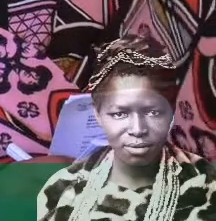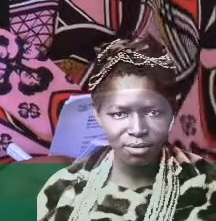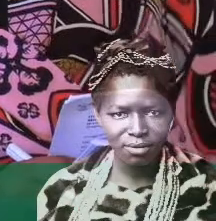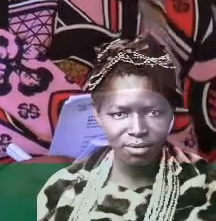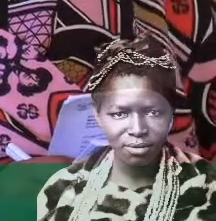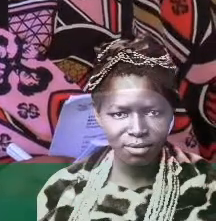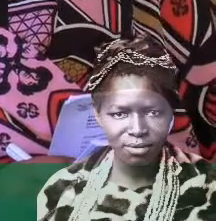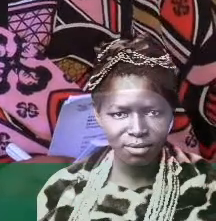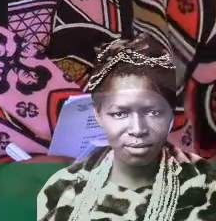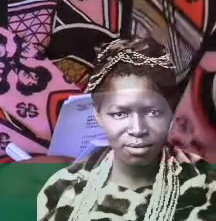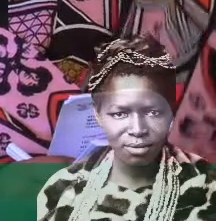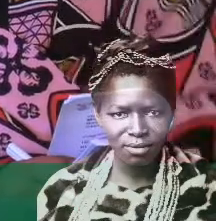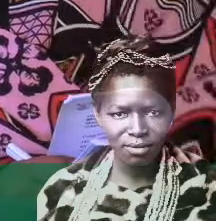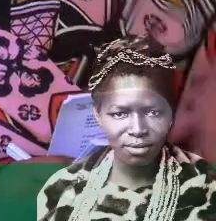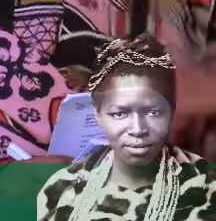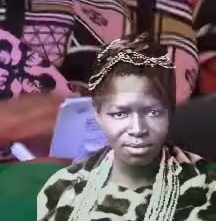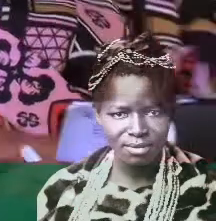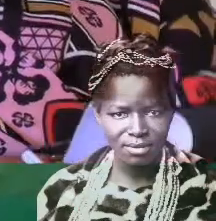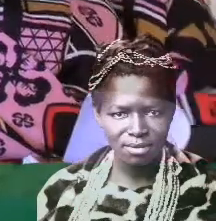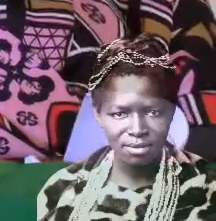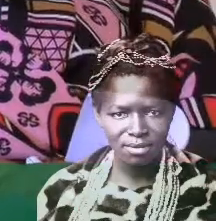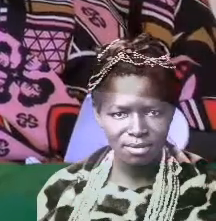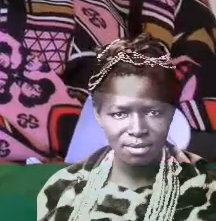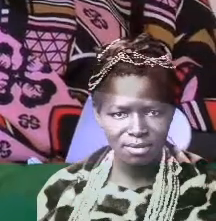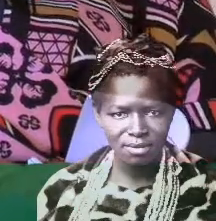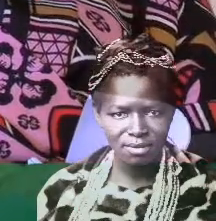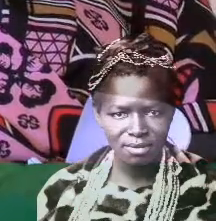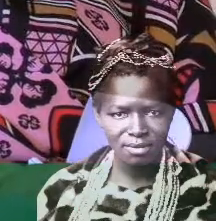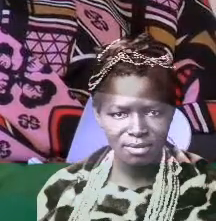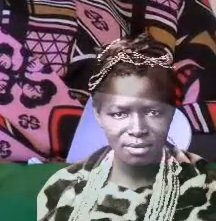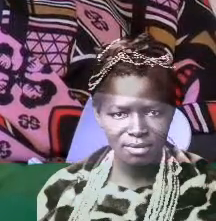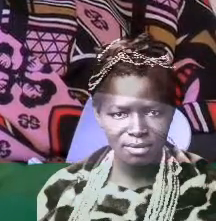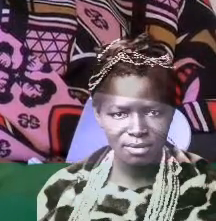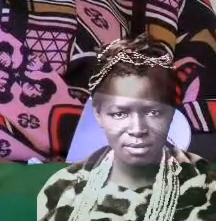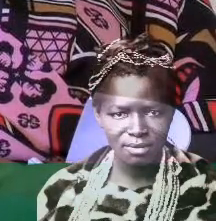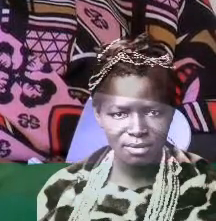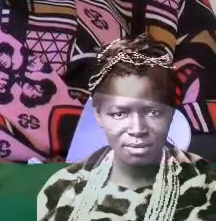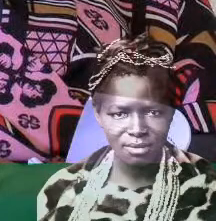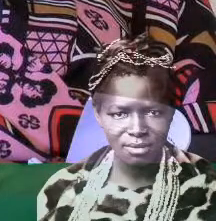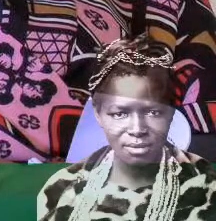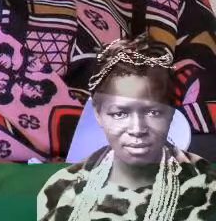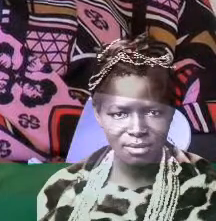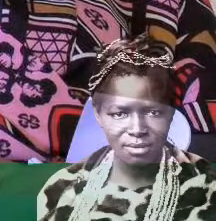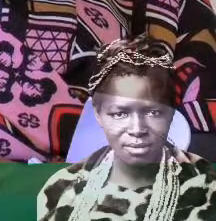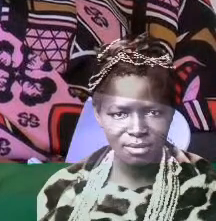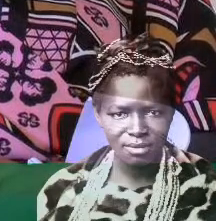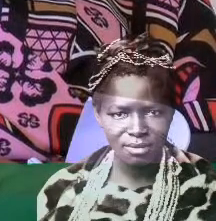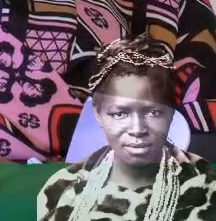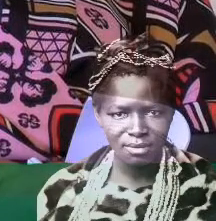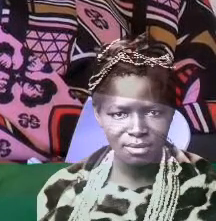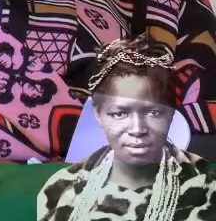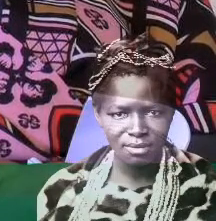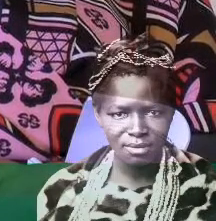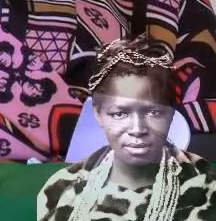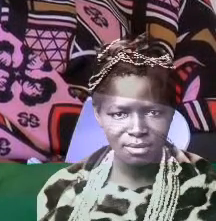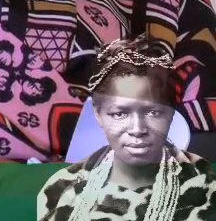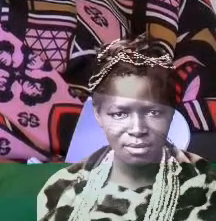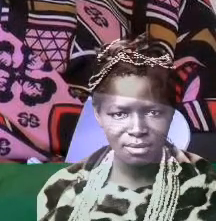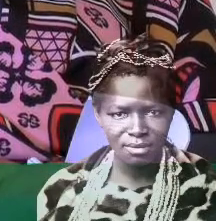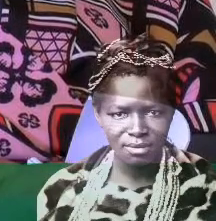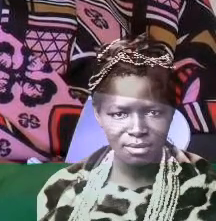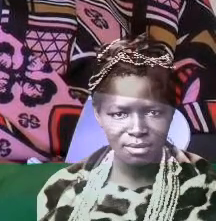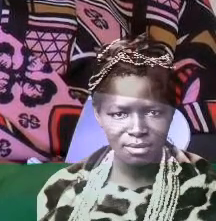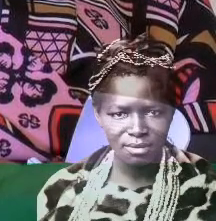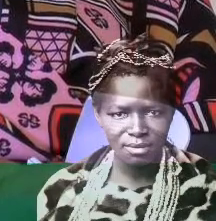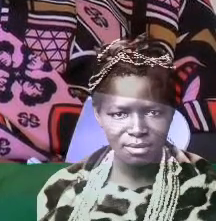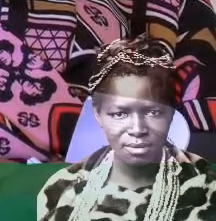Deputy Minister wakwa Sports, Arts and Culture kwilizwe lonke jikelele